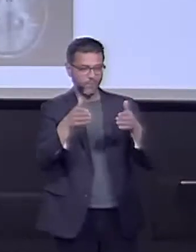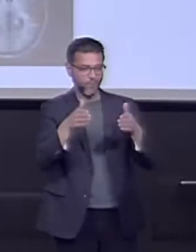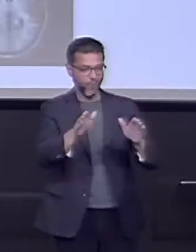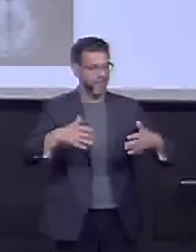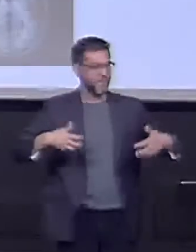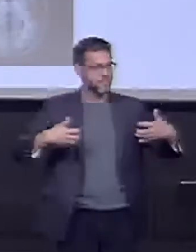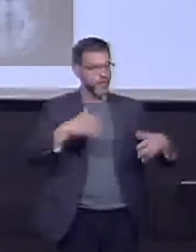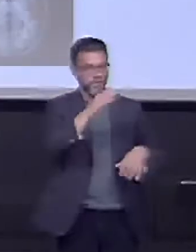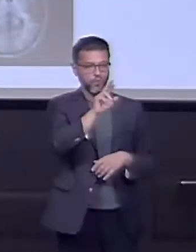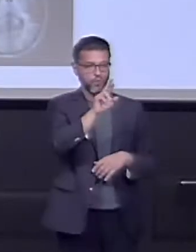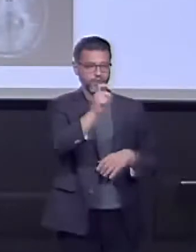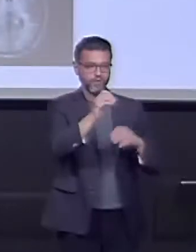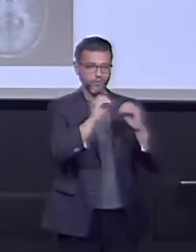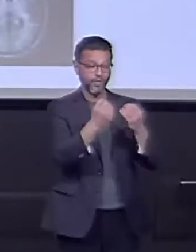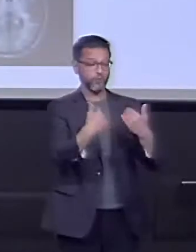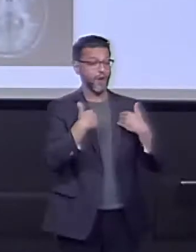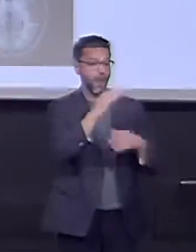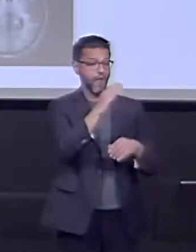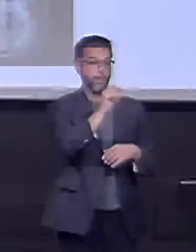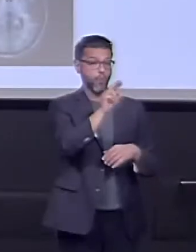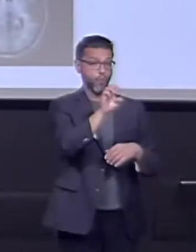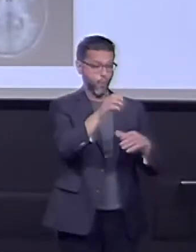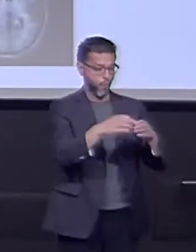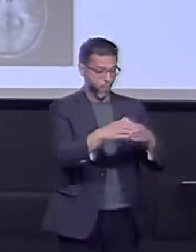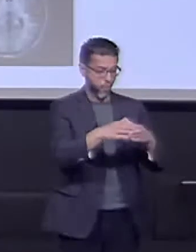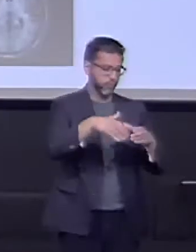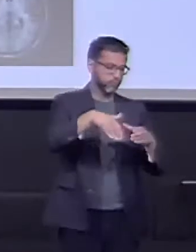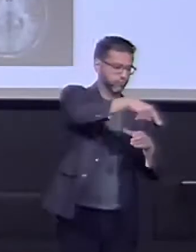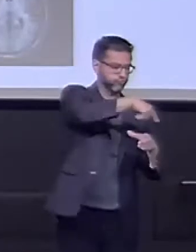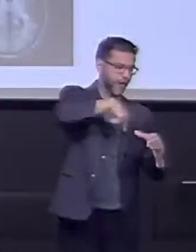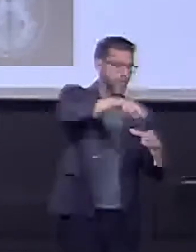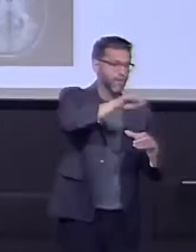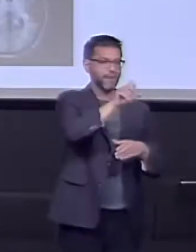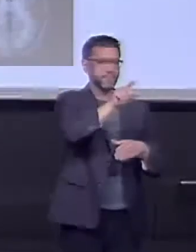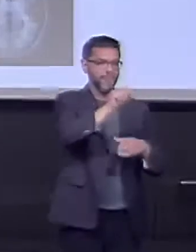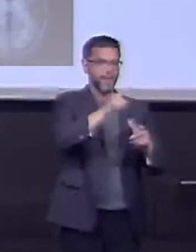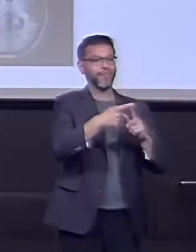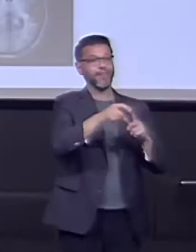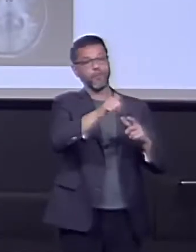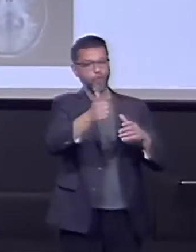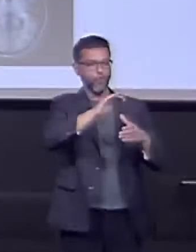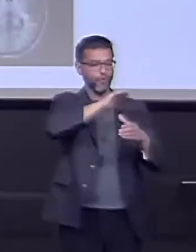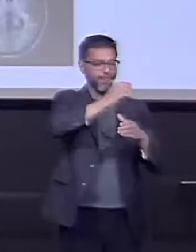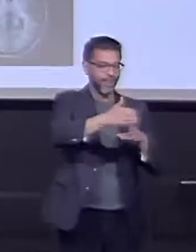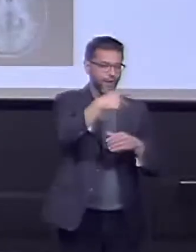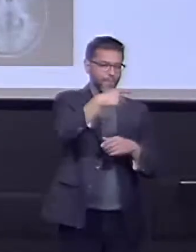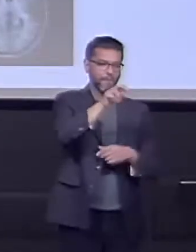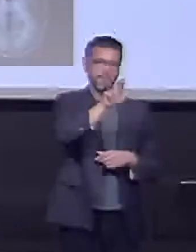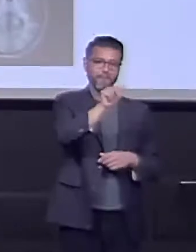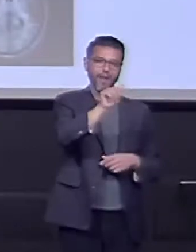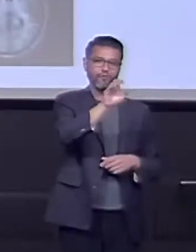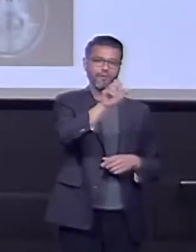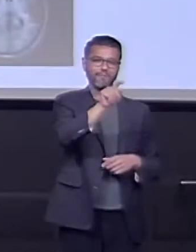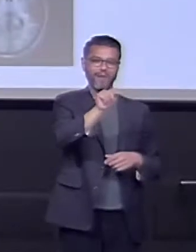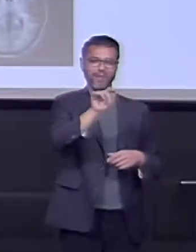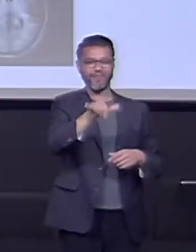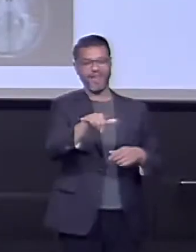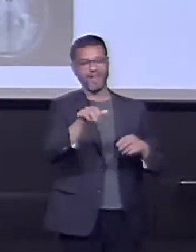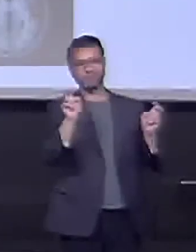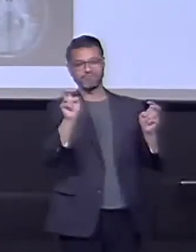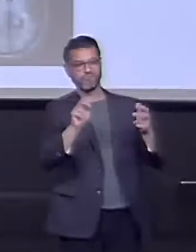with a core and a surrounding belt, and then another layer, the parabelt, which is sort of the tertiary layer